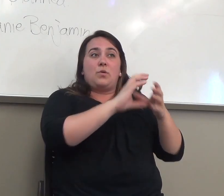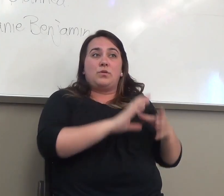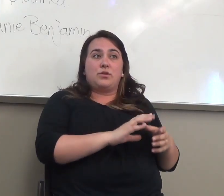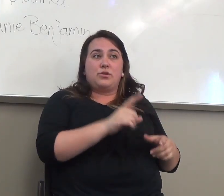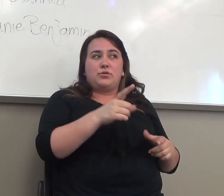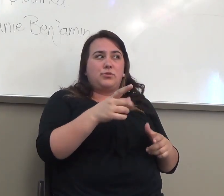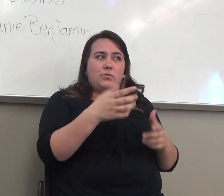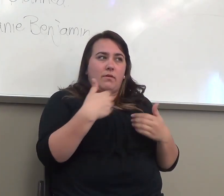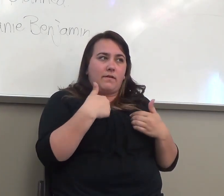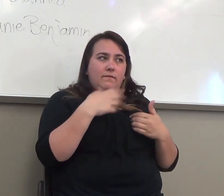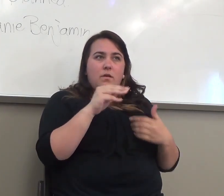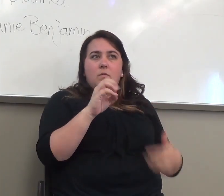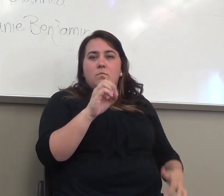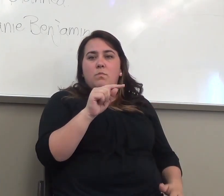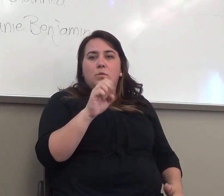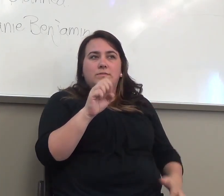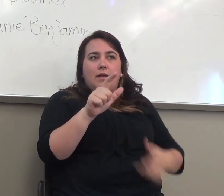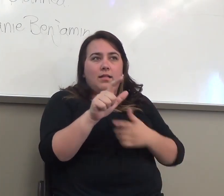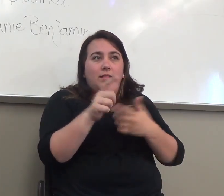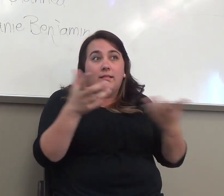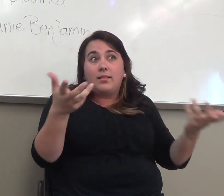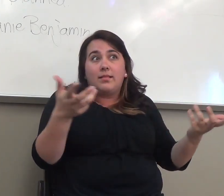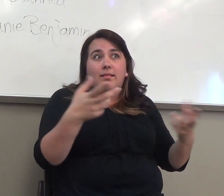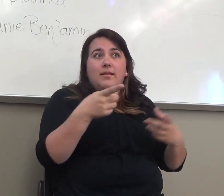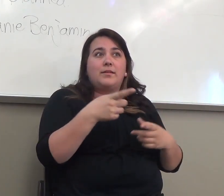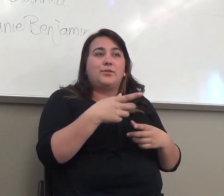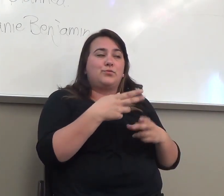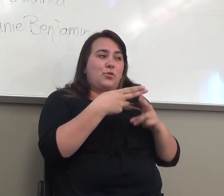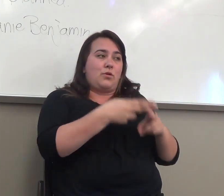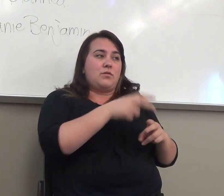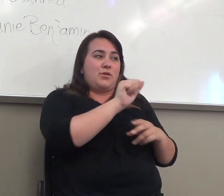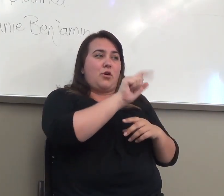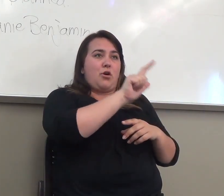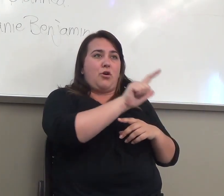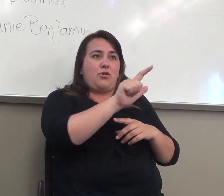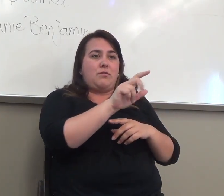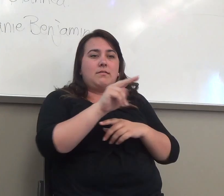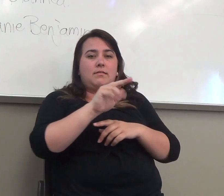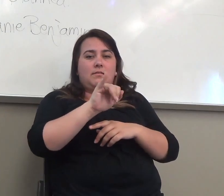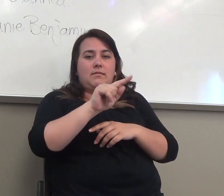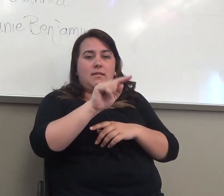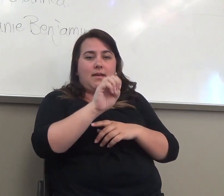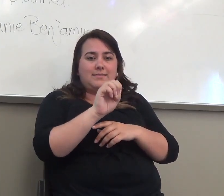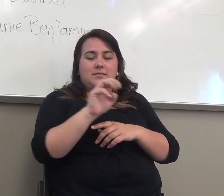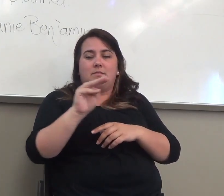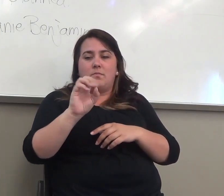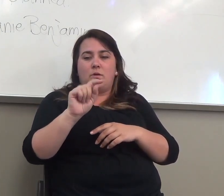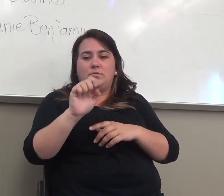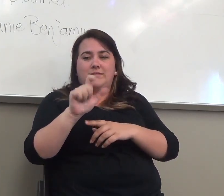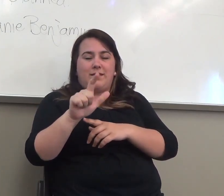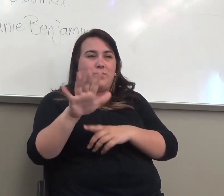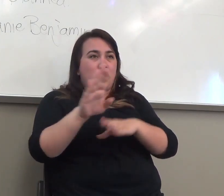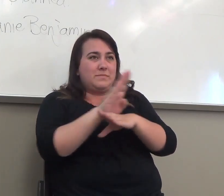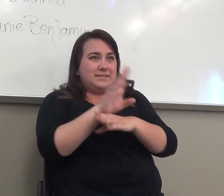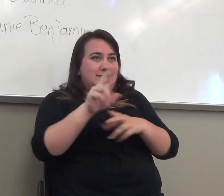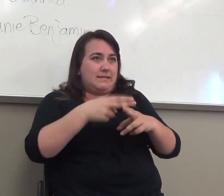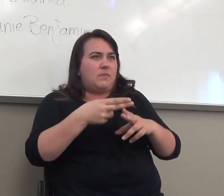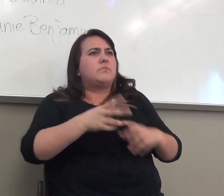the all-night motel and you choose to spell it that way as a business name, it is not, which is fine. You know, the other one